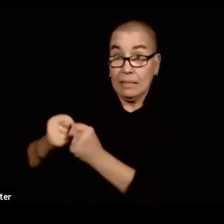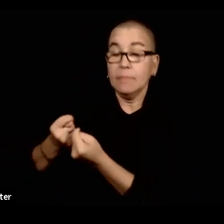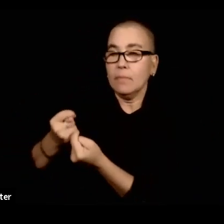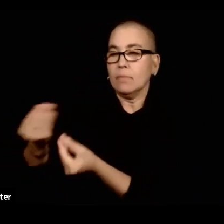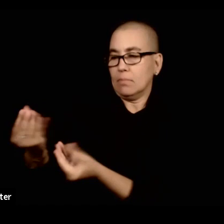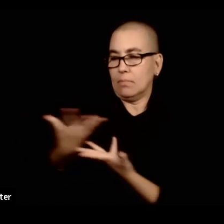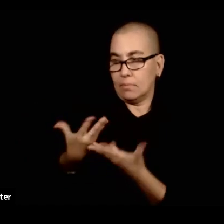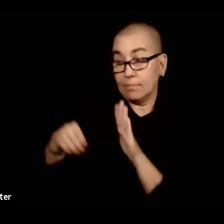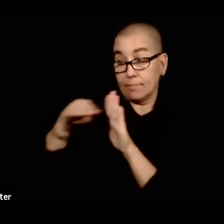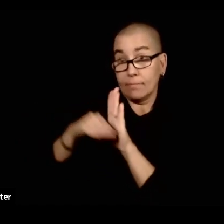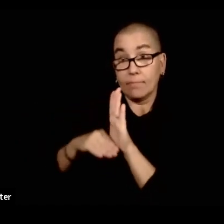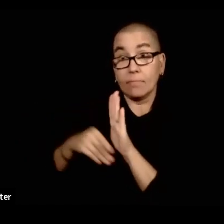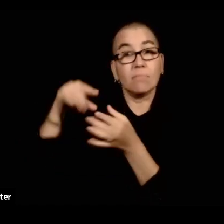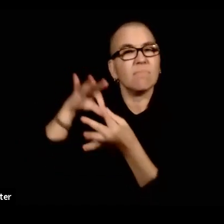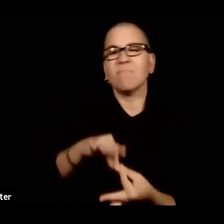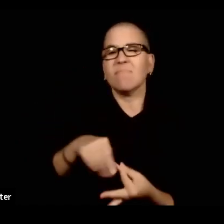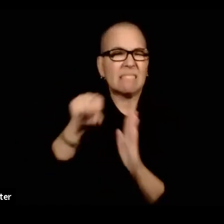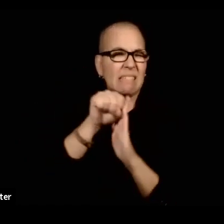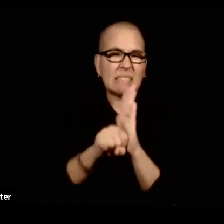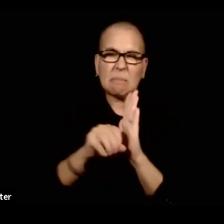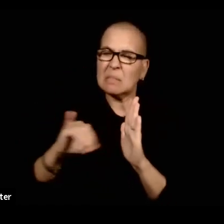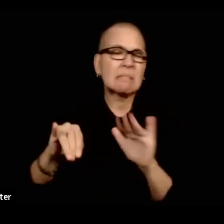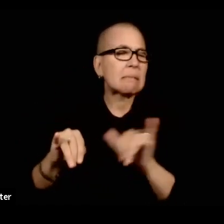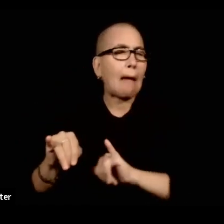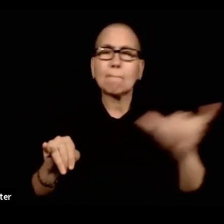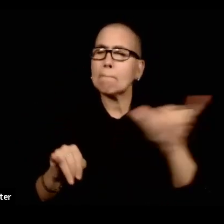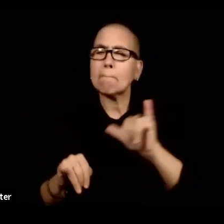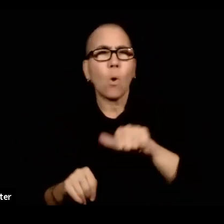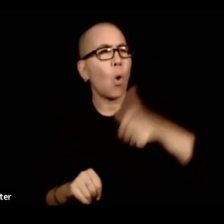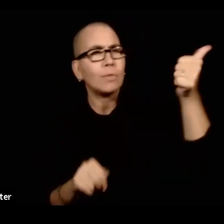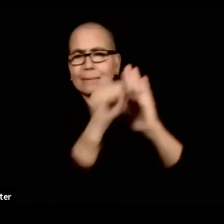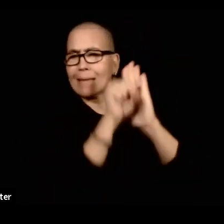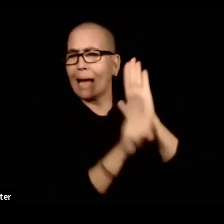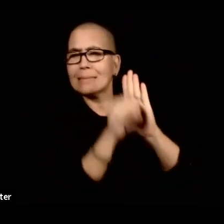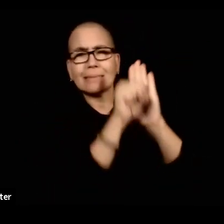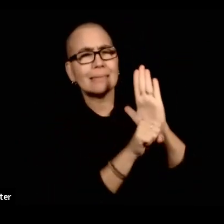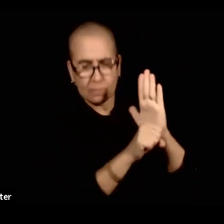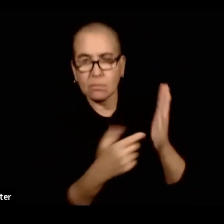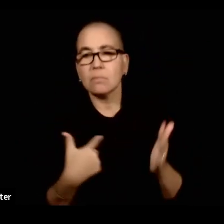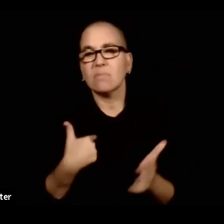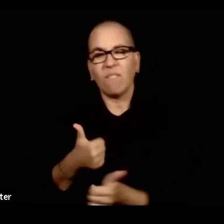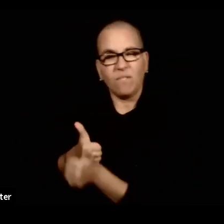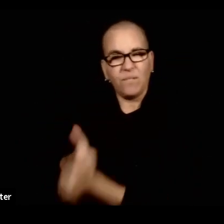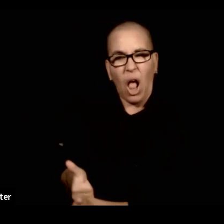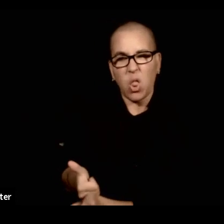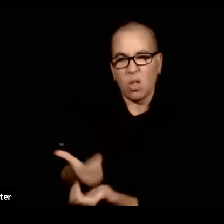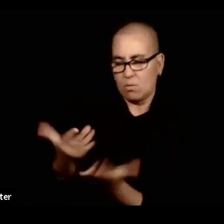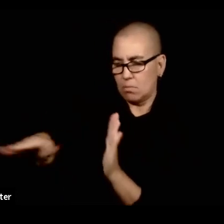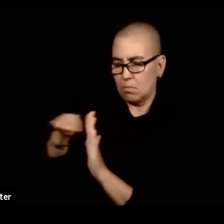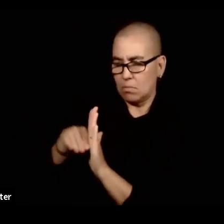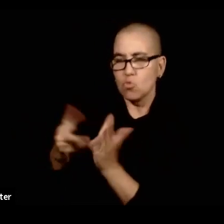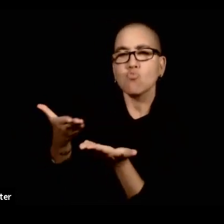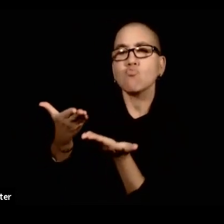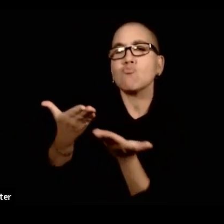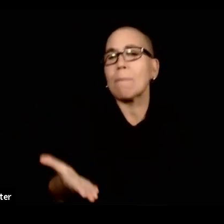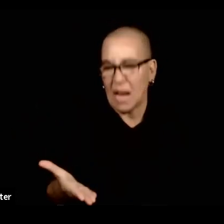implement it and to make it specific to Minnesota. So there are federal groups that will provide us